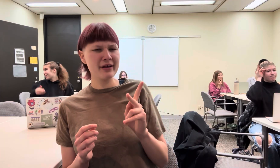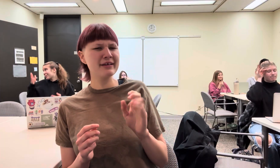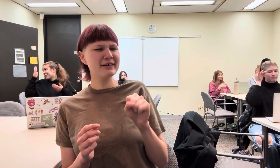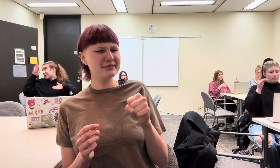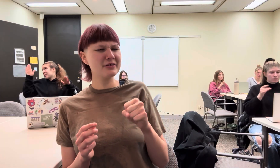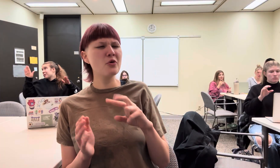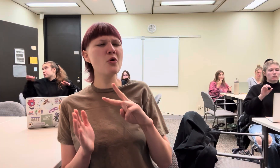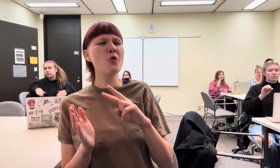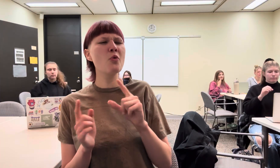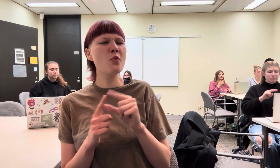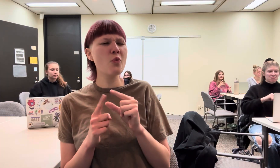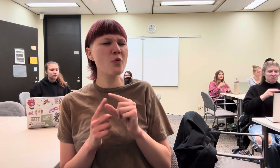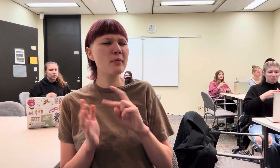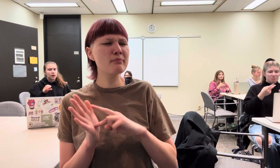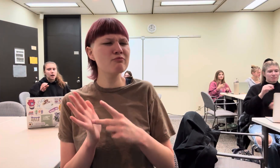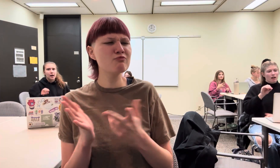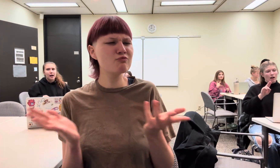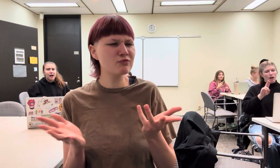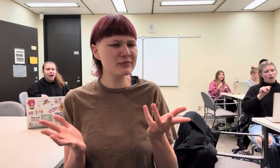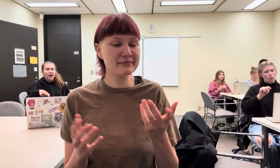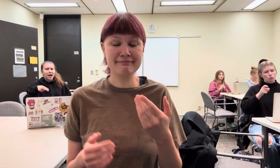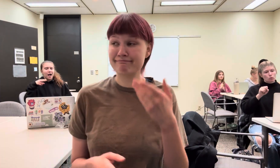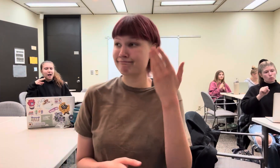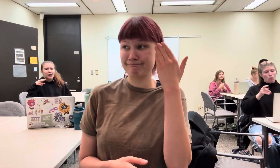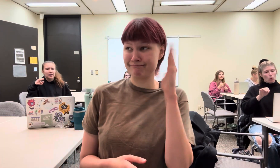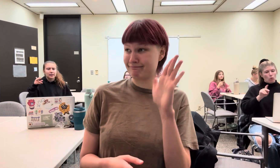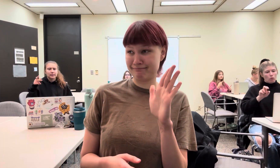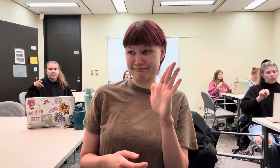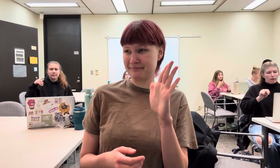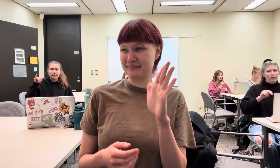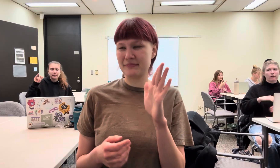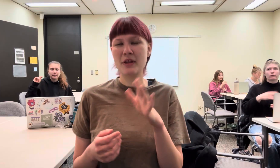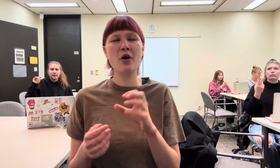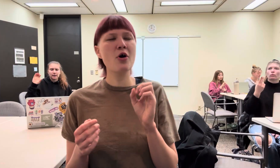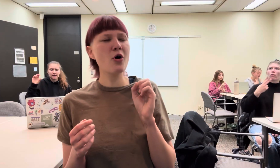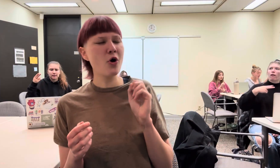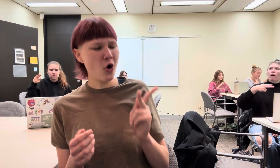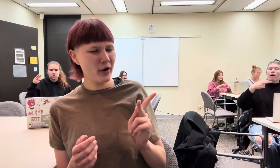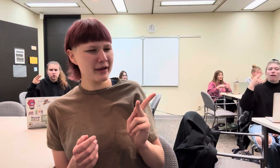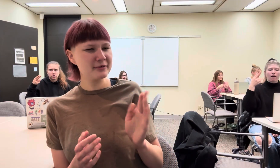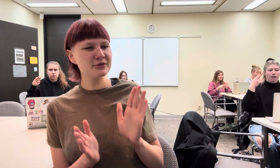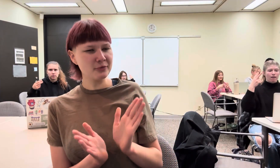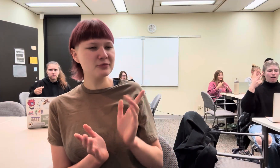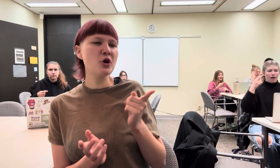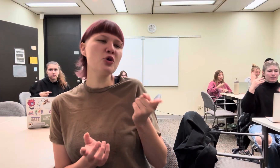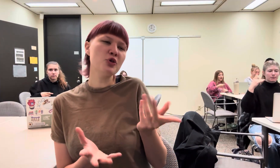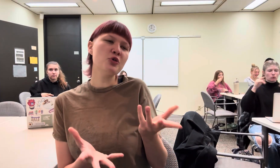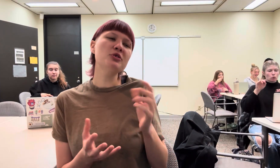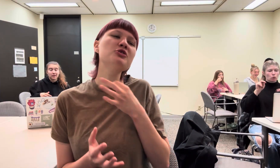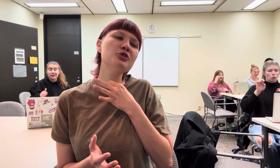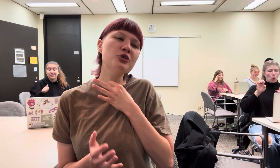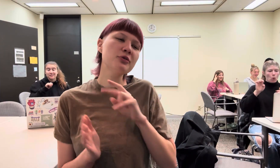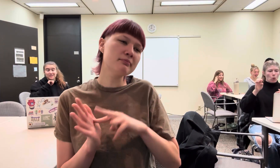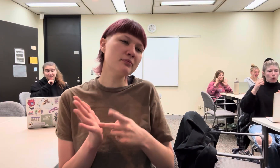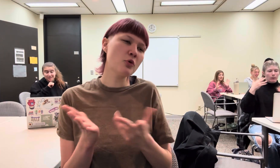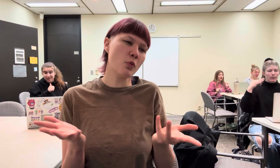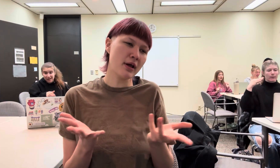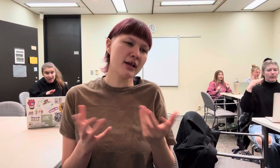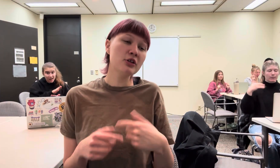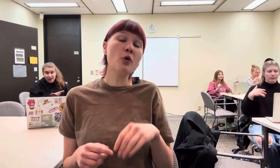Outspoken, high-pitched, right? If it's something is shrill, I think of the harpies, that it is not a pleasant sound. It's very loud, right? And